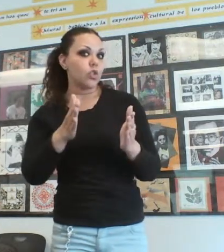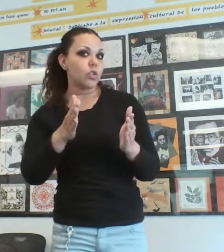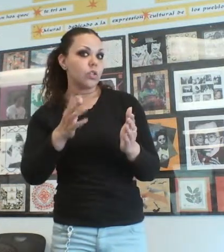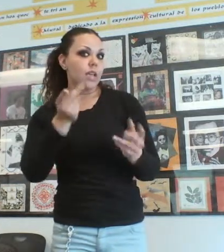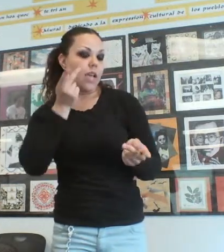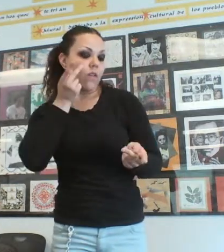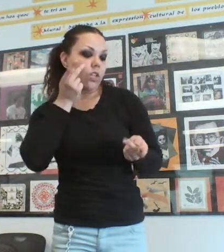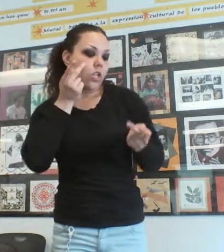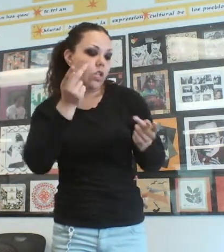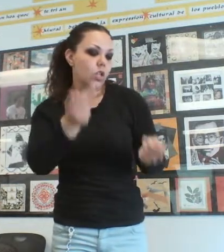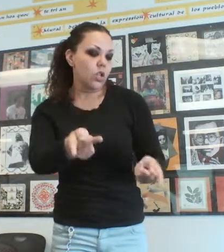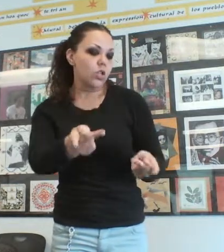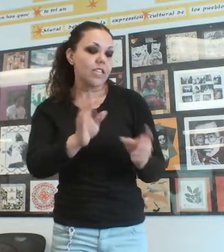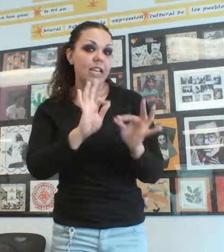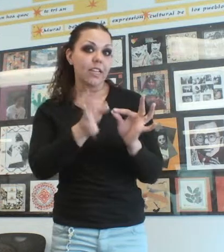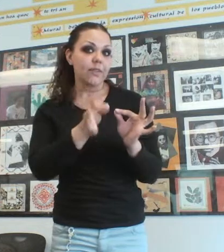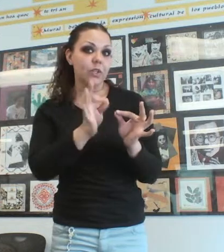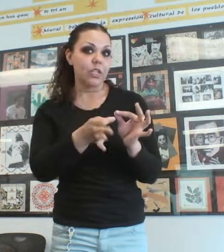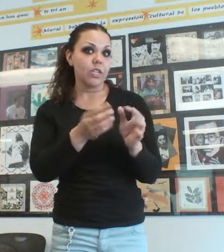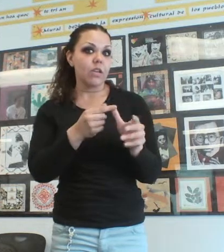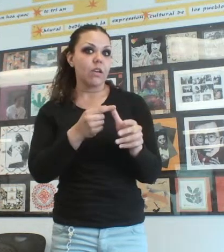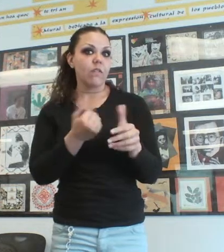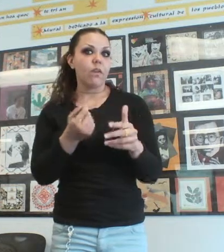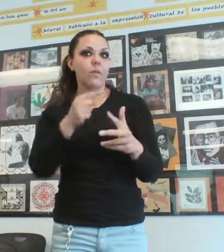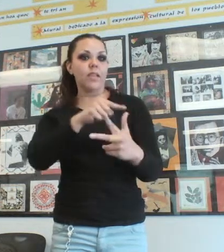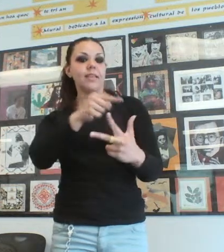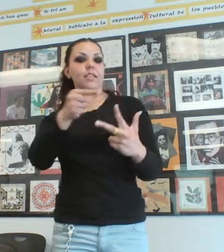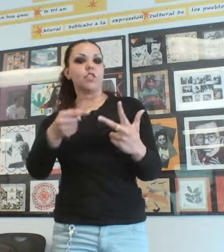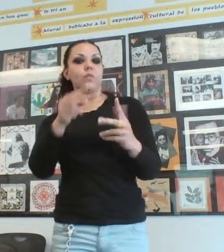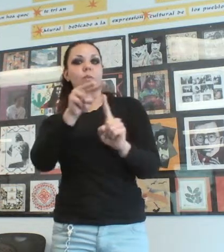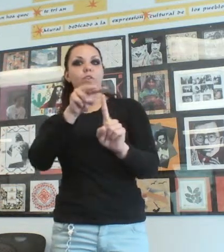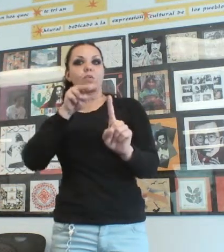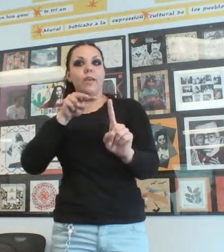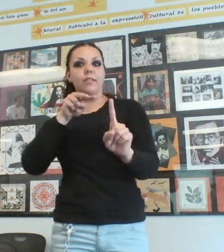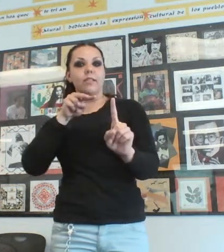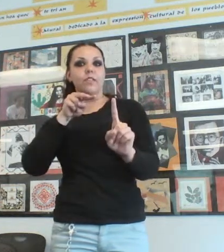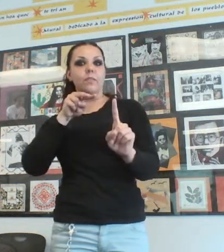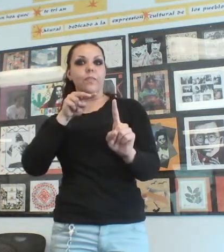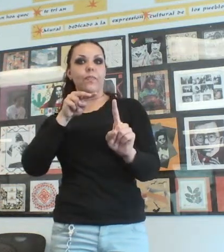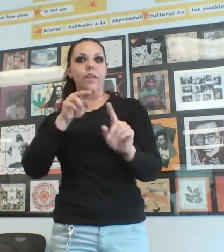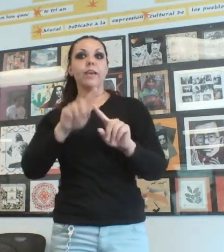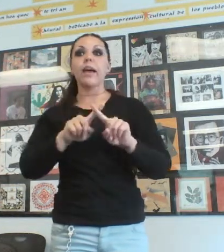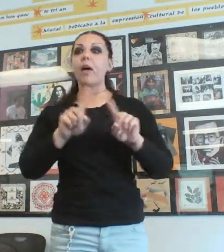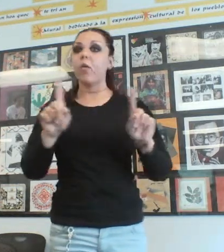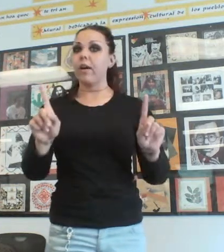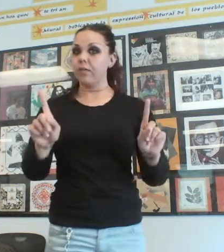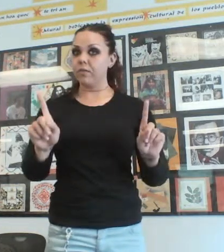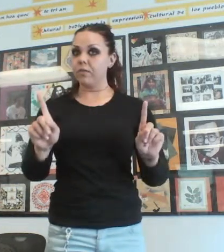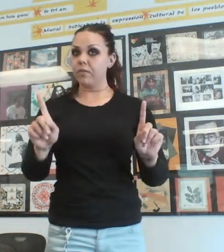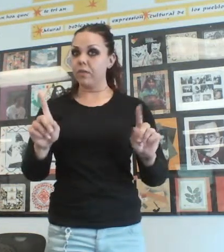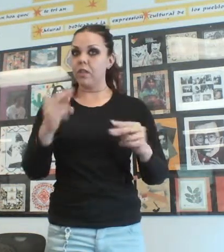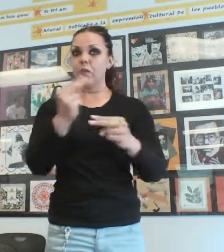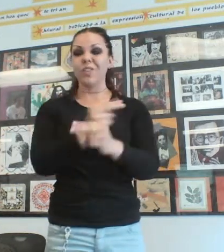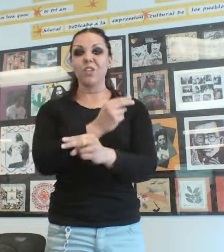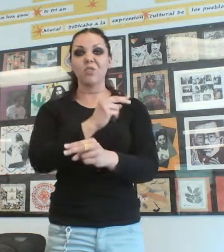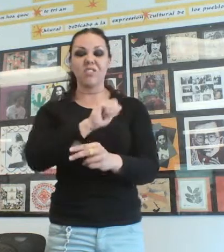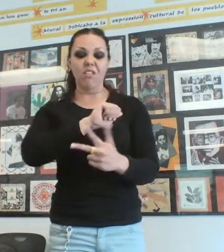interpreting just from these perspectives. However, we use all 3 of these when we